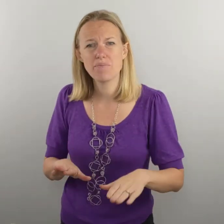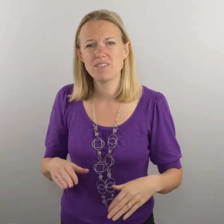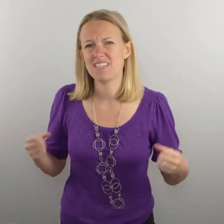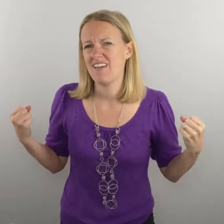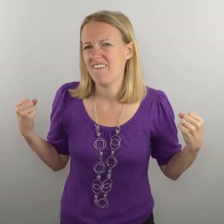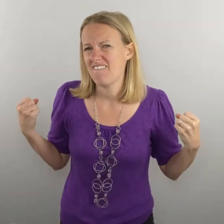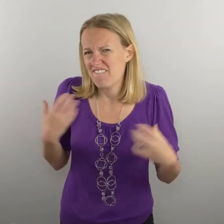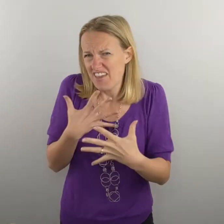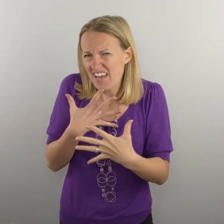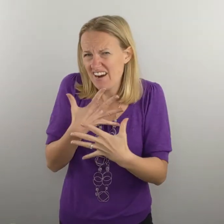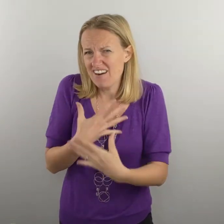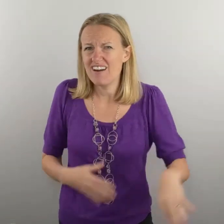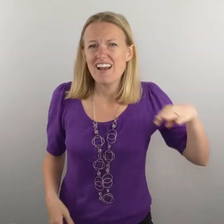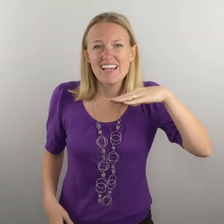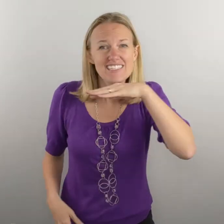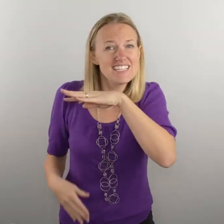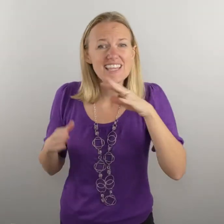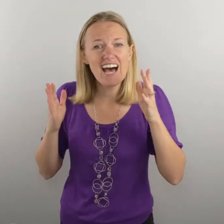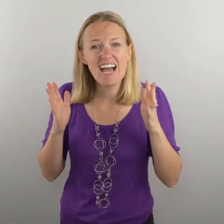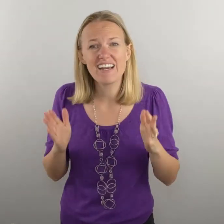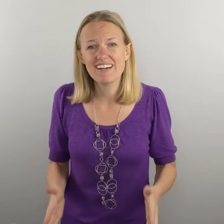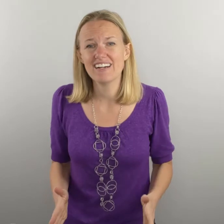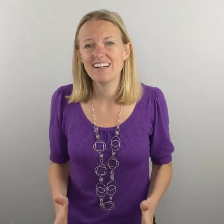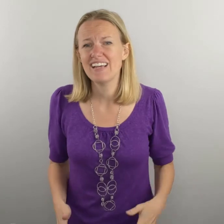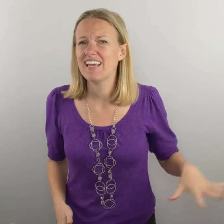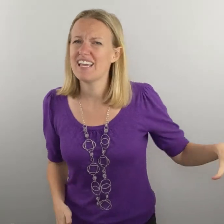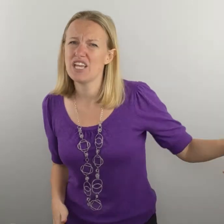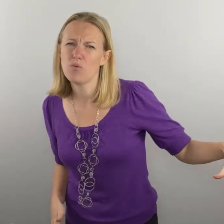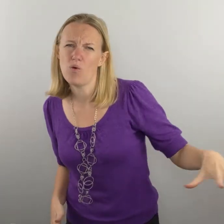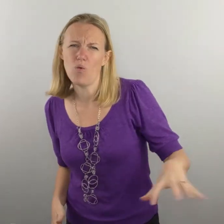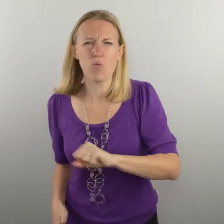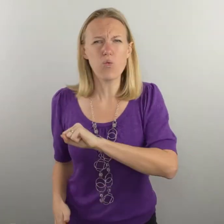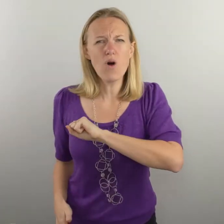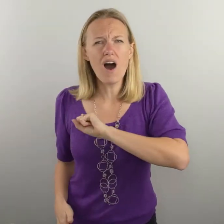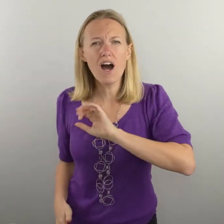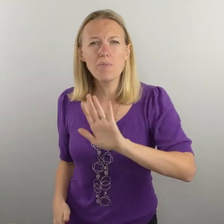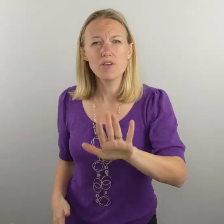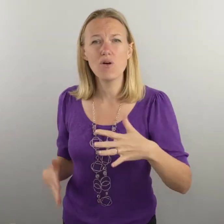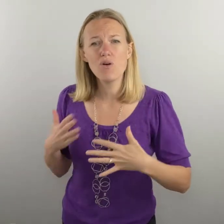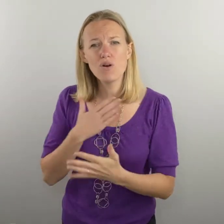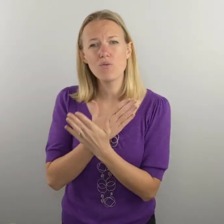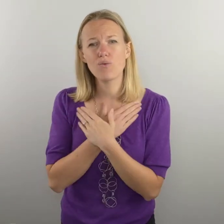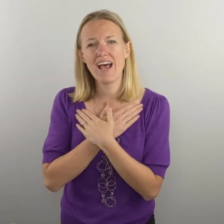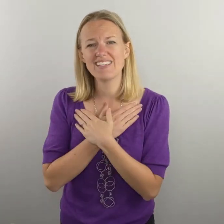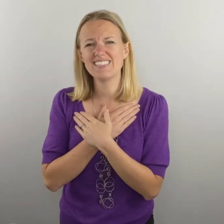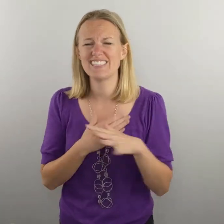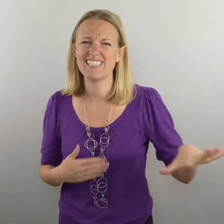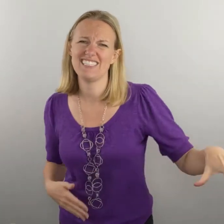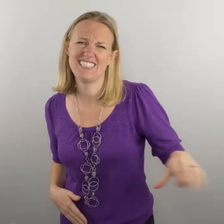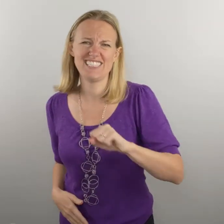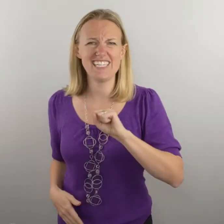steps. Fear is a liar. He will rob your rest, steal